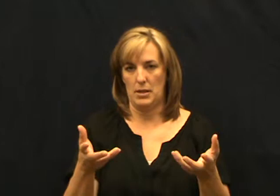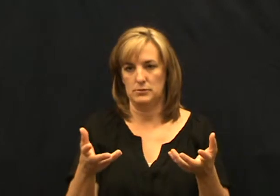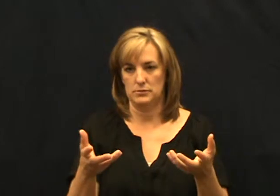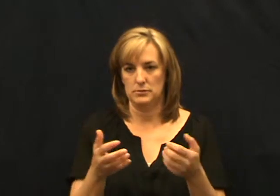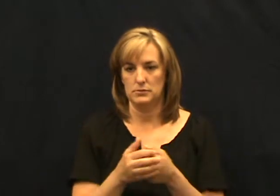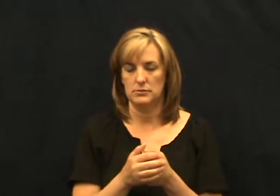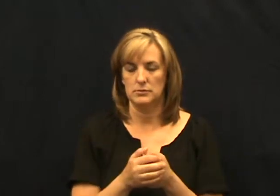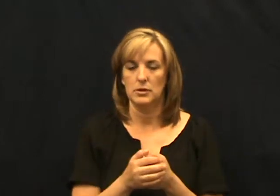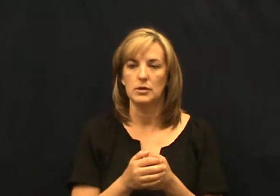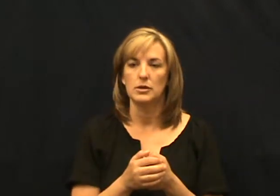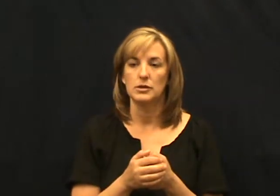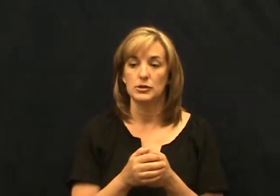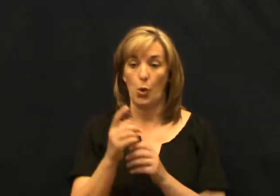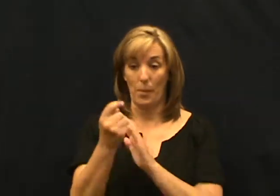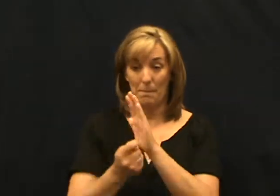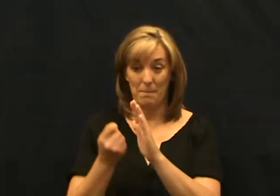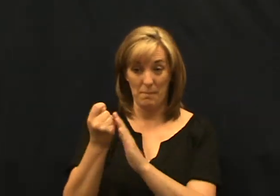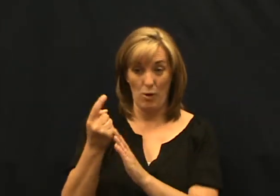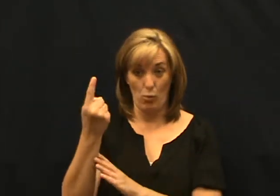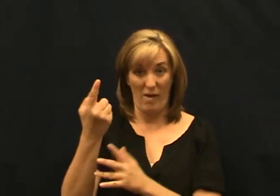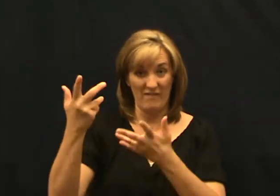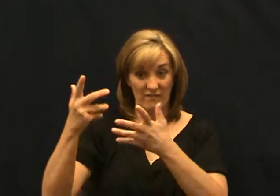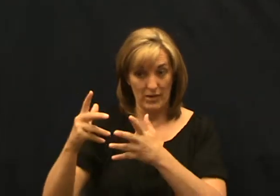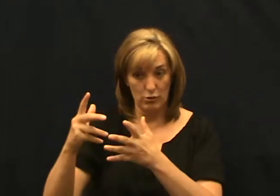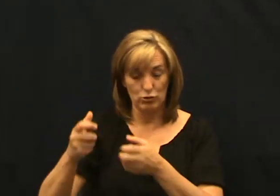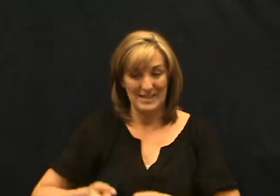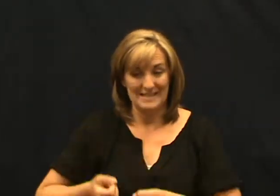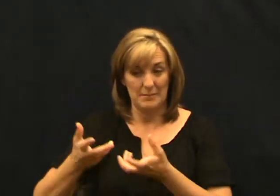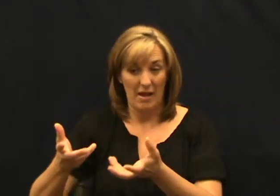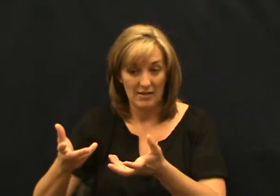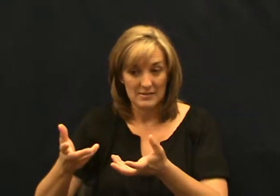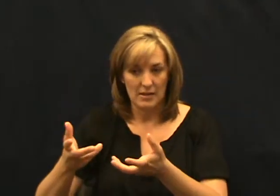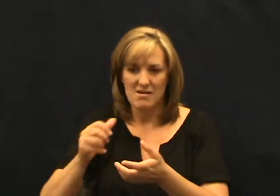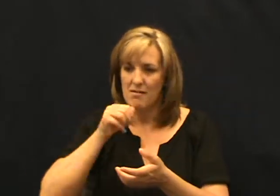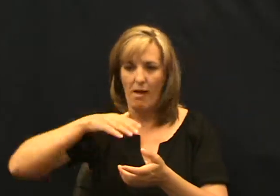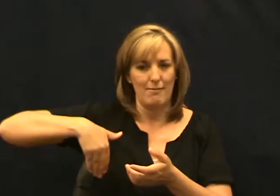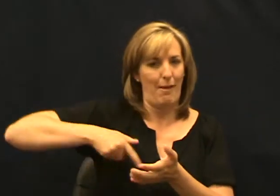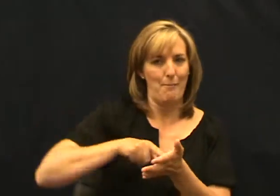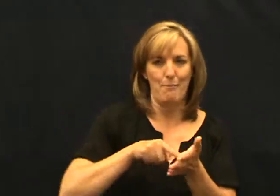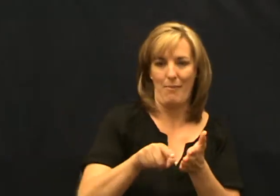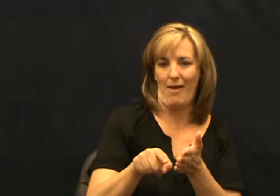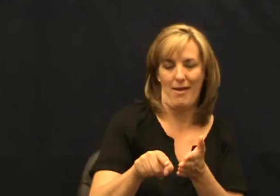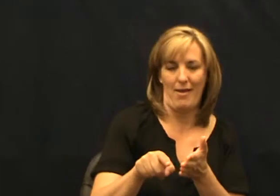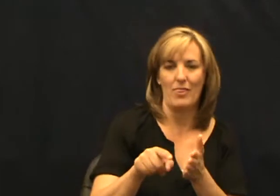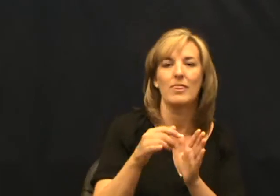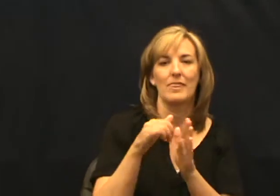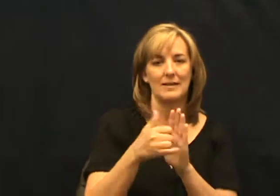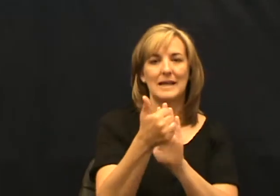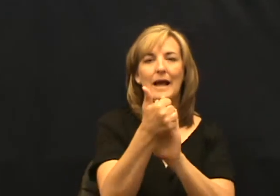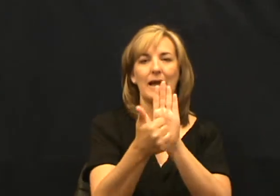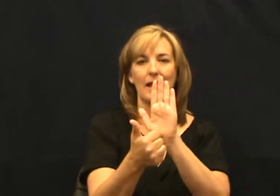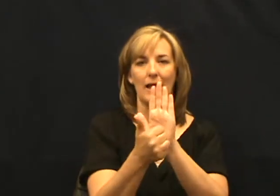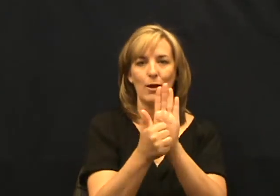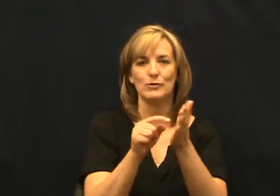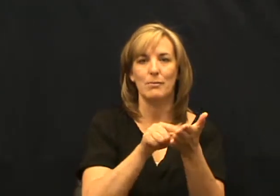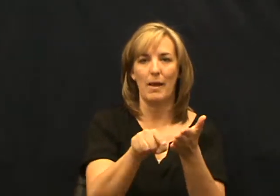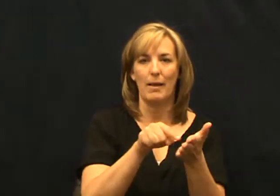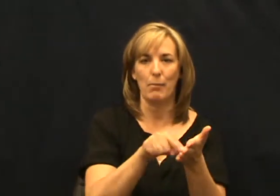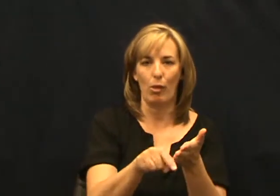period 1 but haven't paid for it yet, that's that accounts payable we were talking about earlier, where you would still debit the